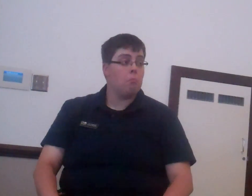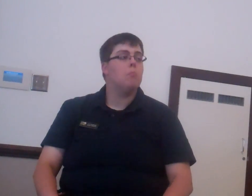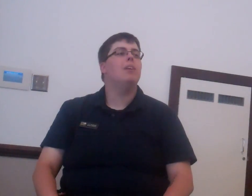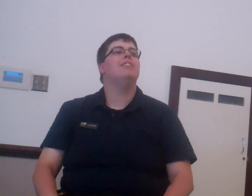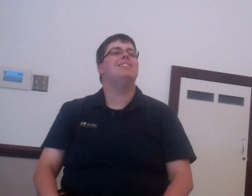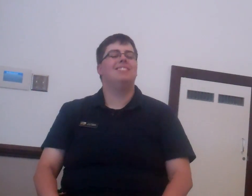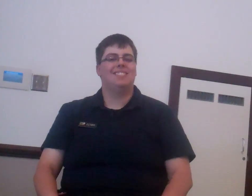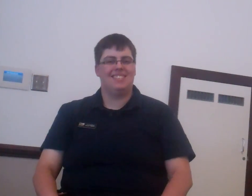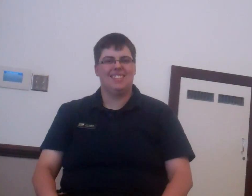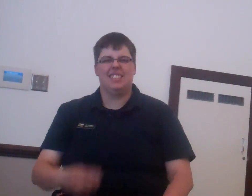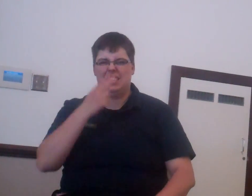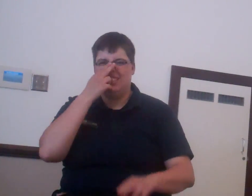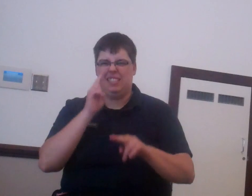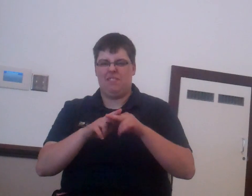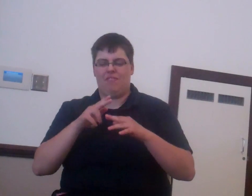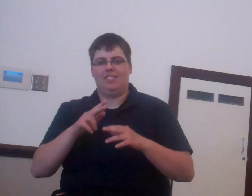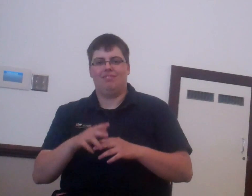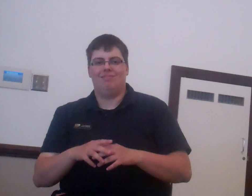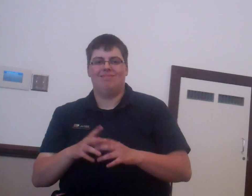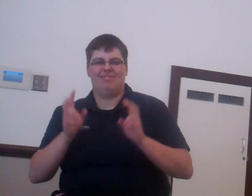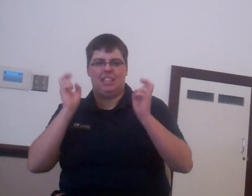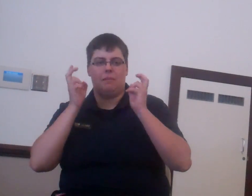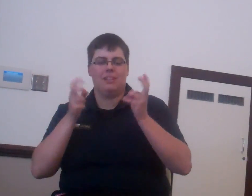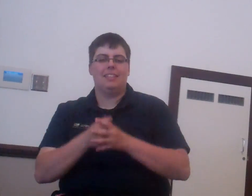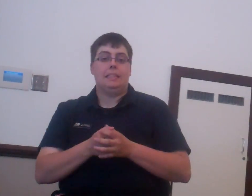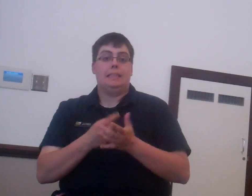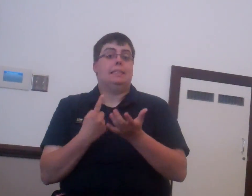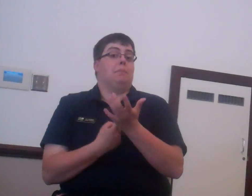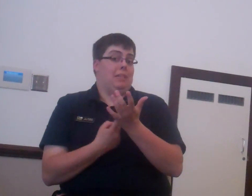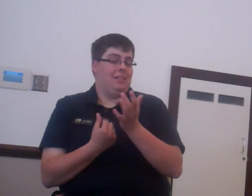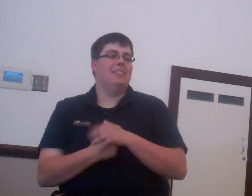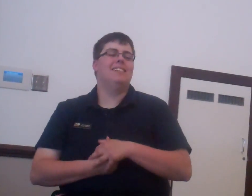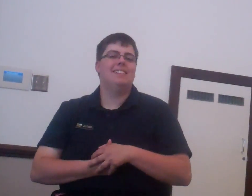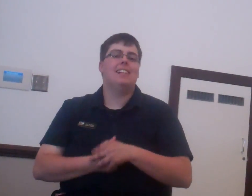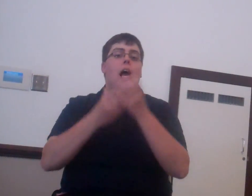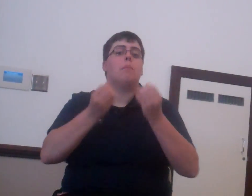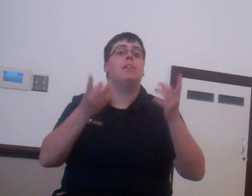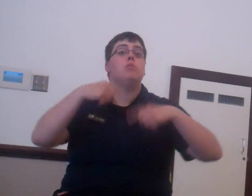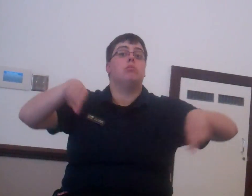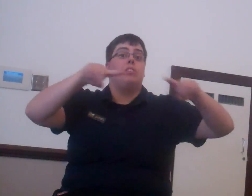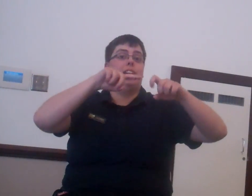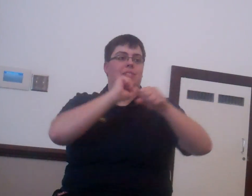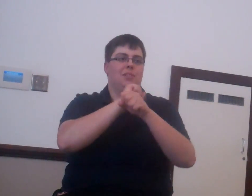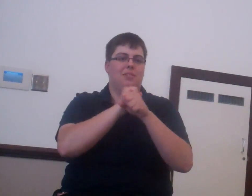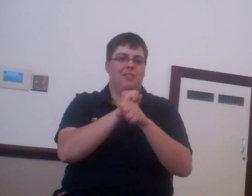that's a fun genre sometimes. Okay, how many of you work with grown-ups that act like kids?